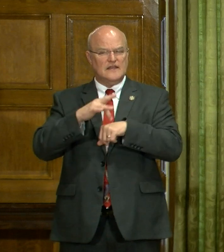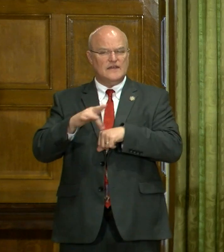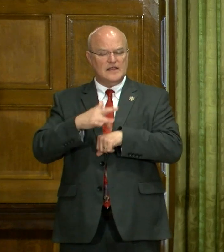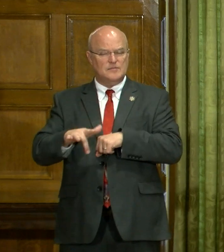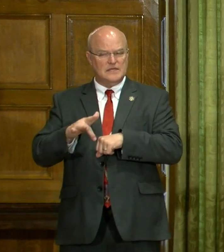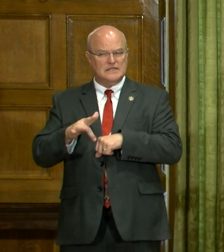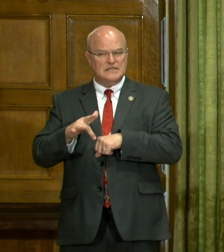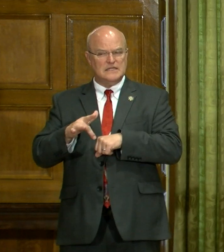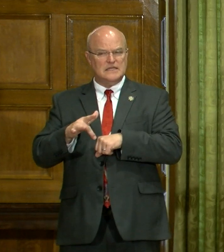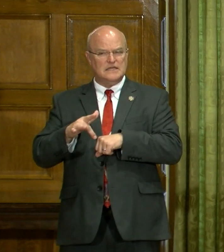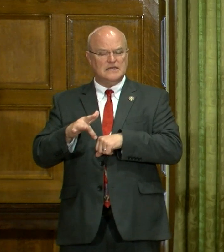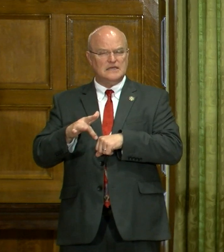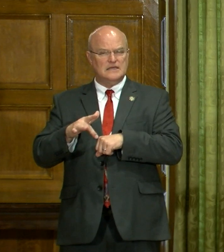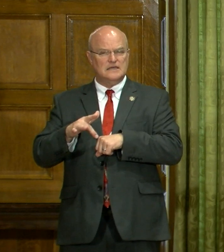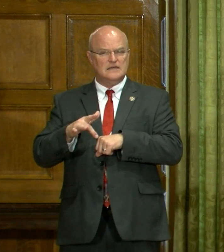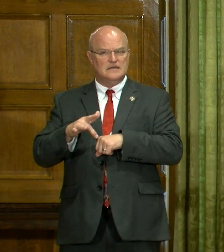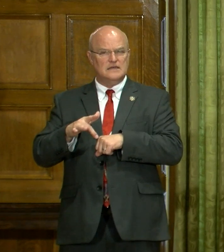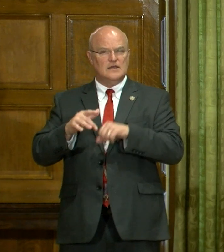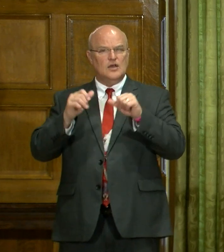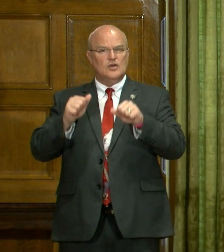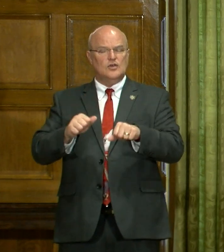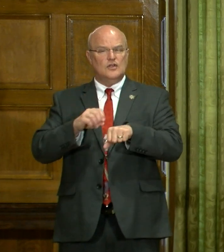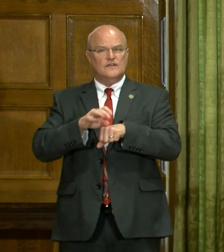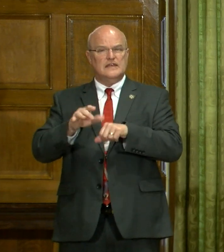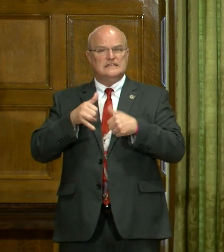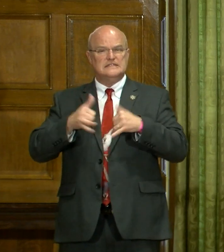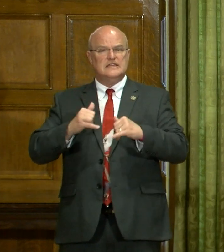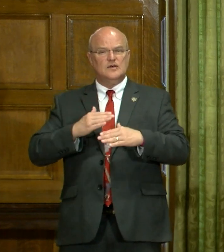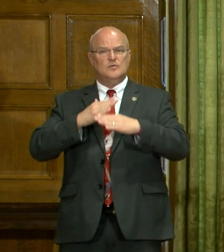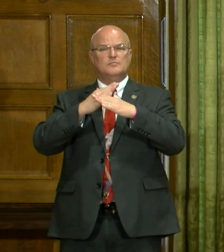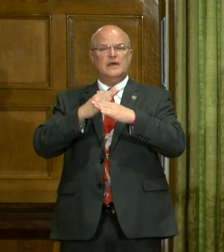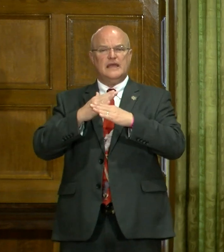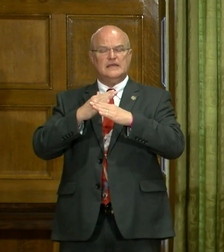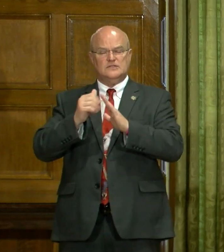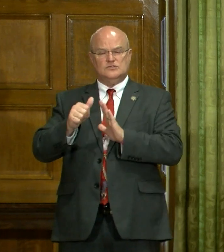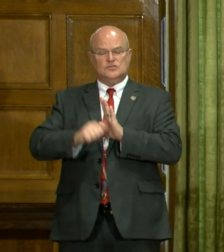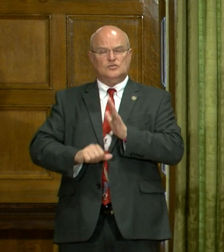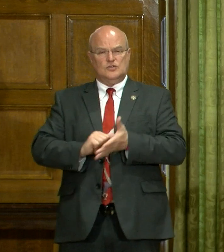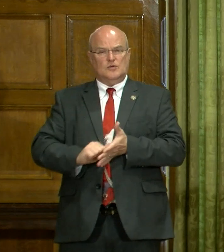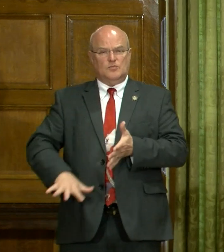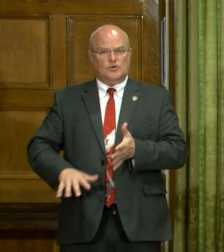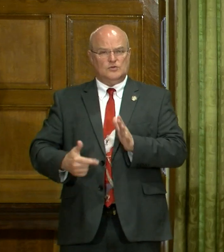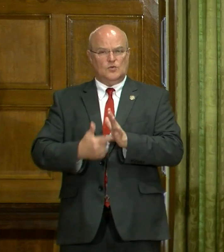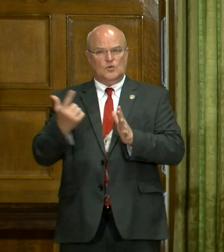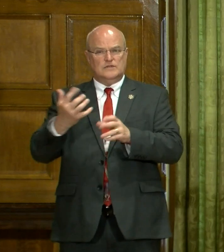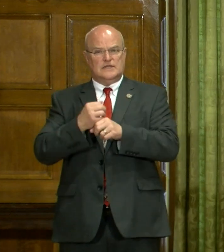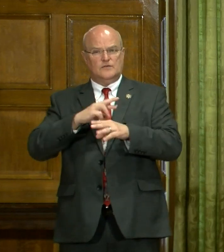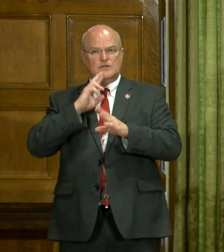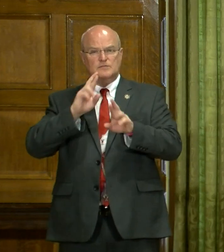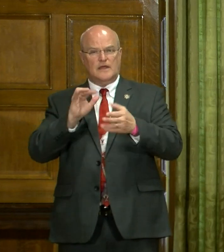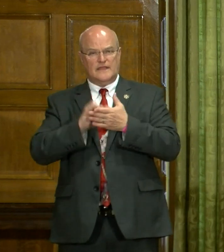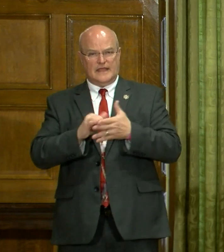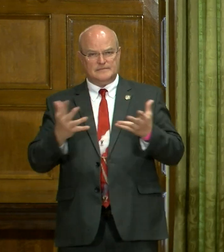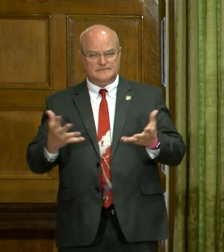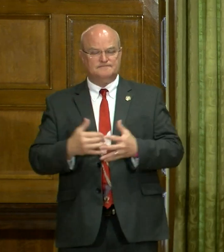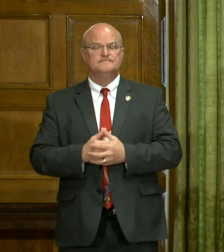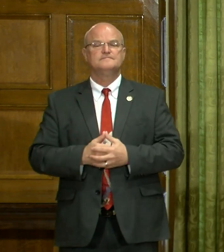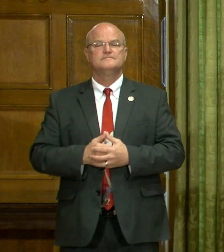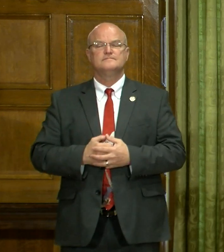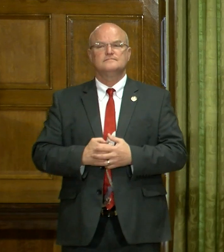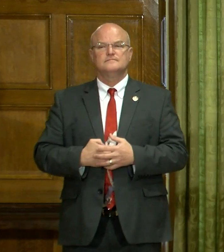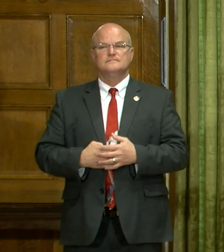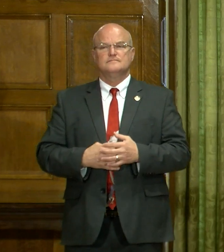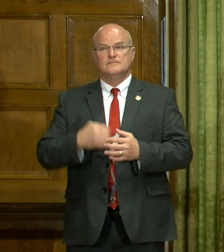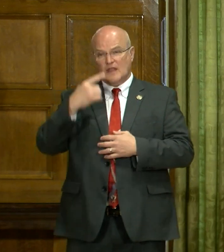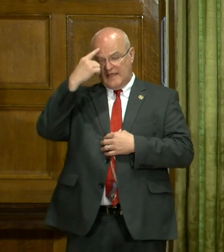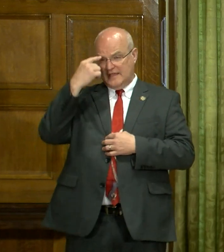availability amount, that could effectively still ban surgical abortions here. Once you've got a response to that.